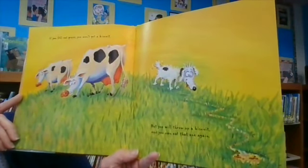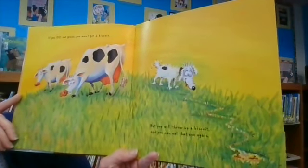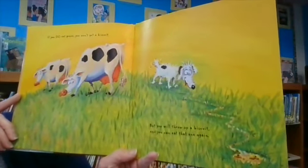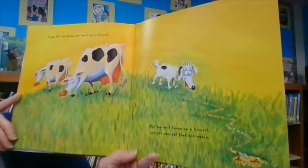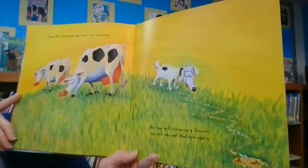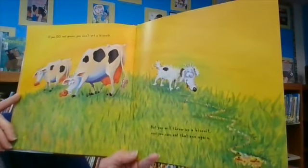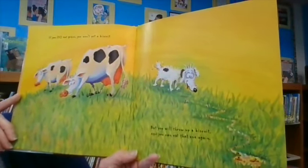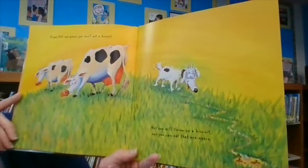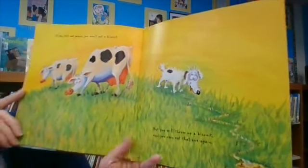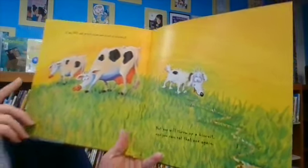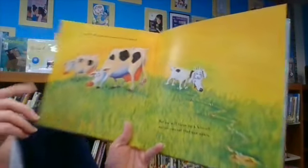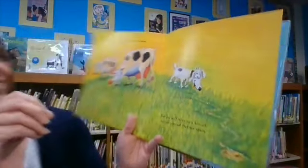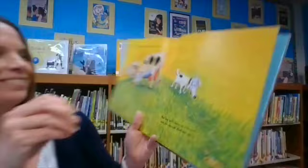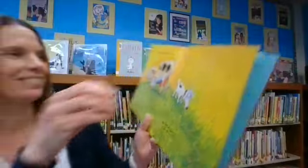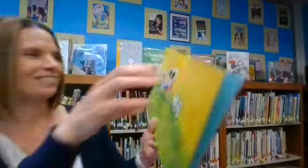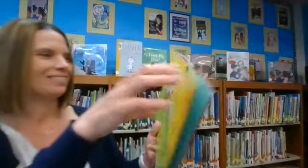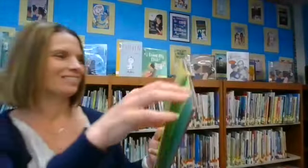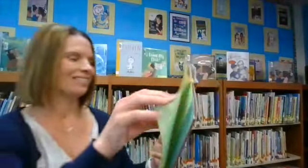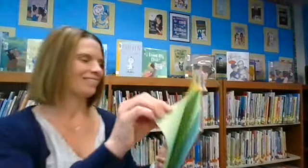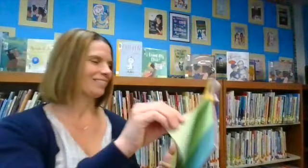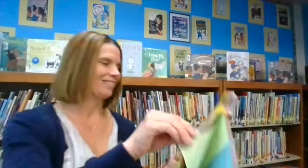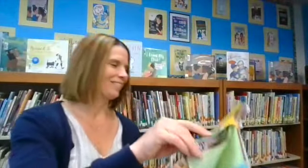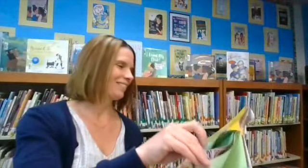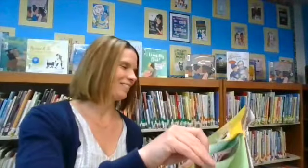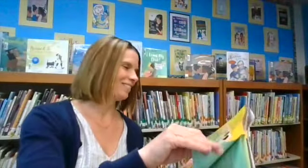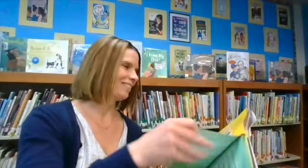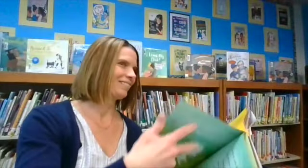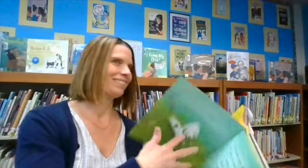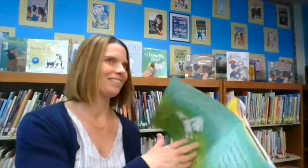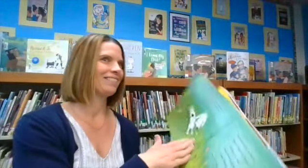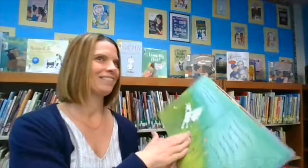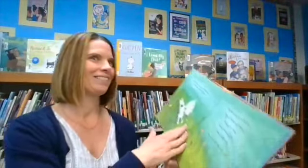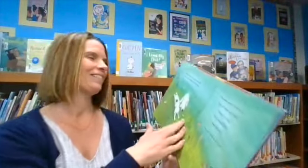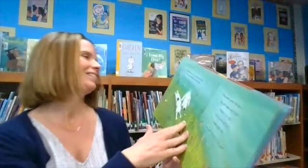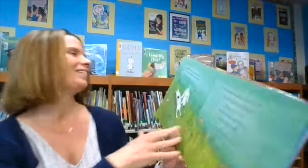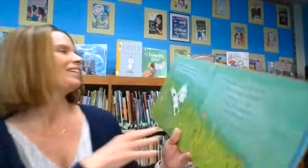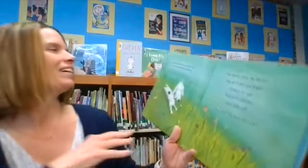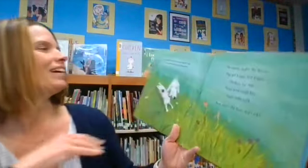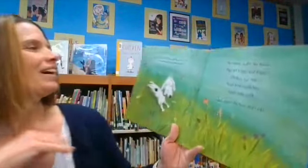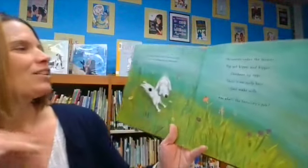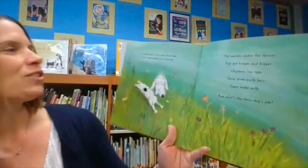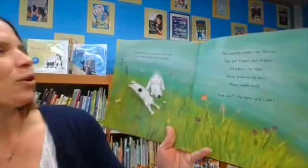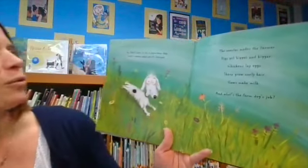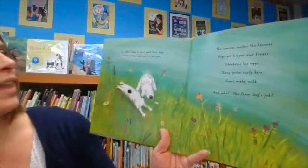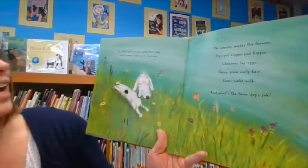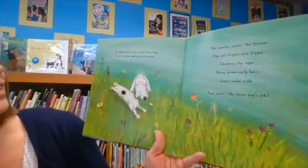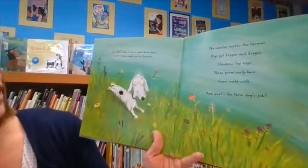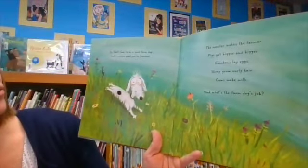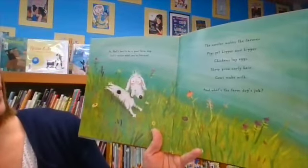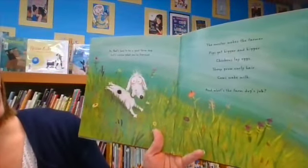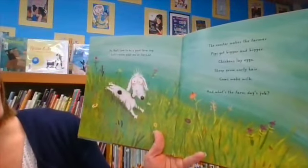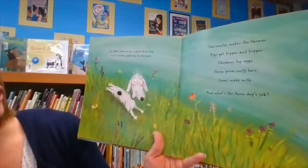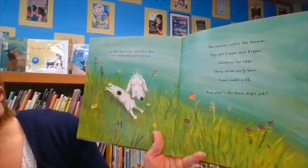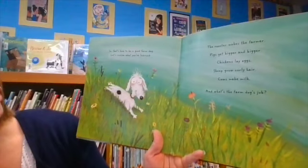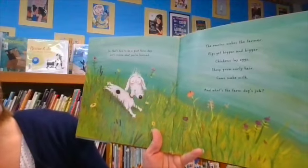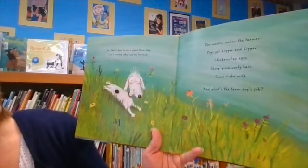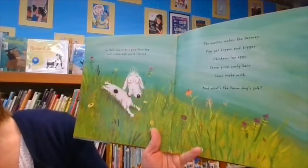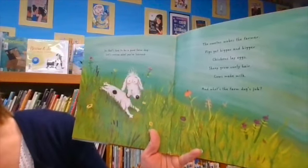again. So that's how to be a good farm